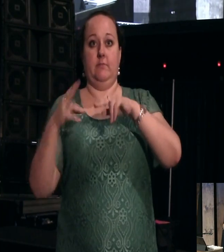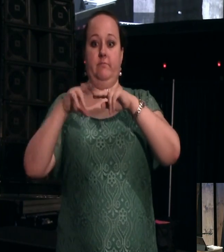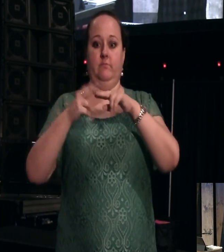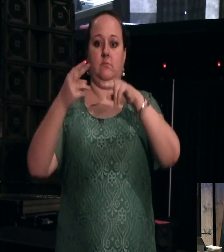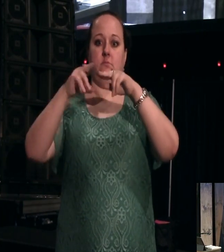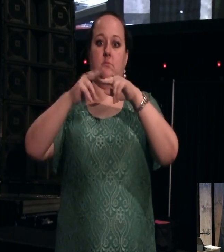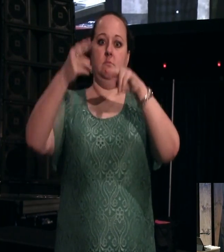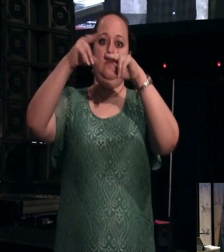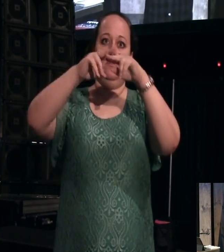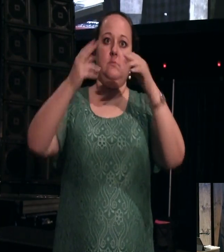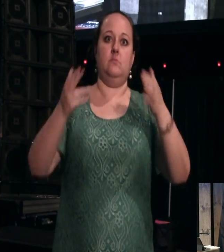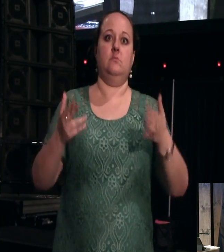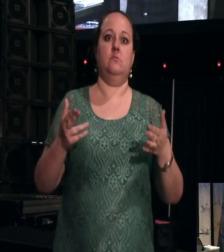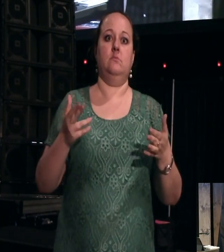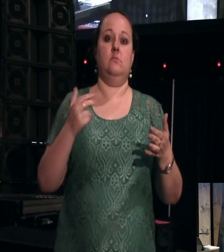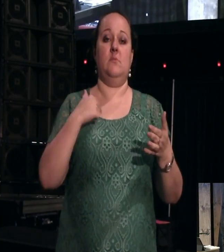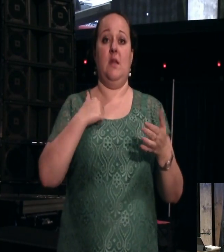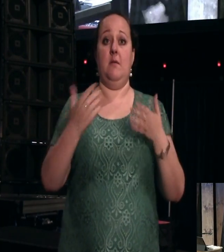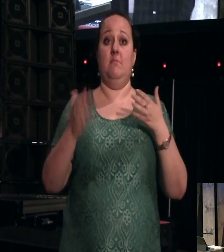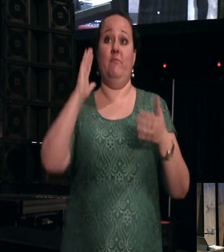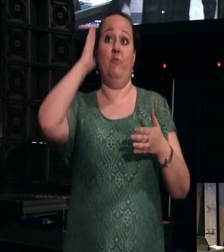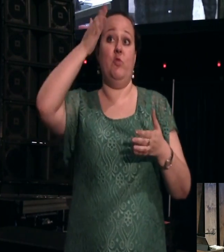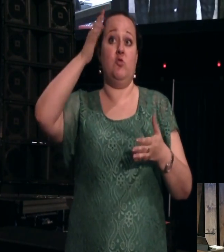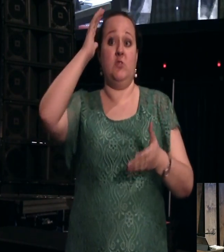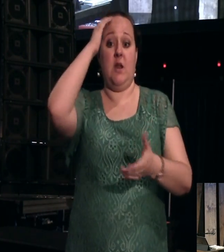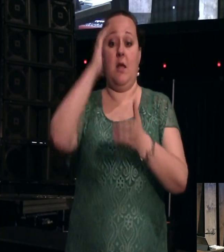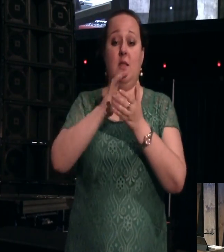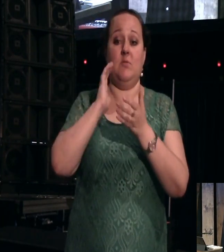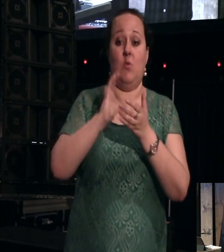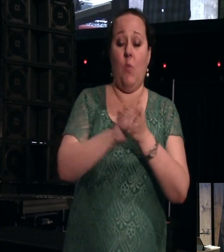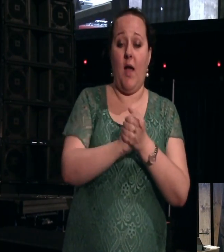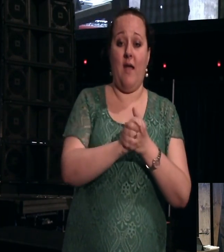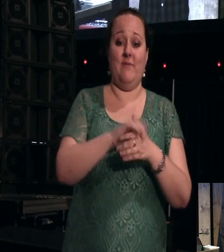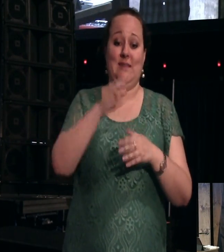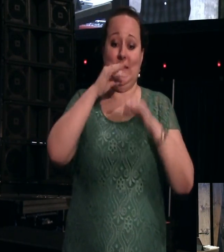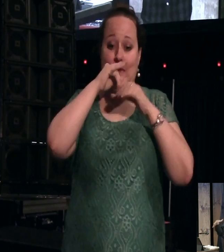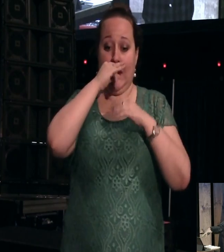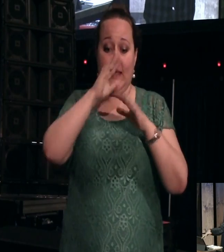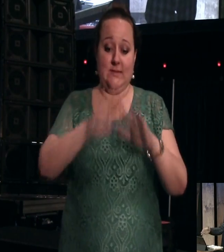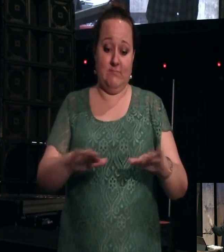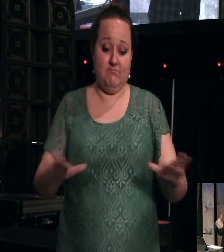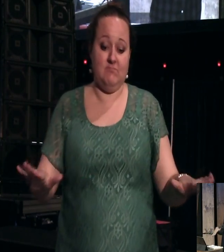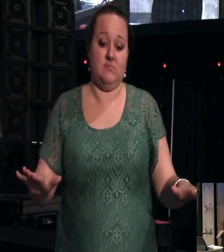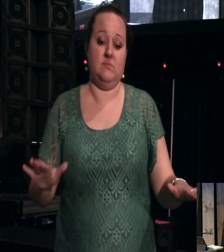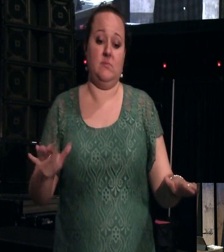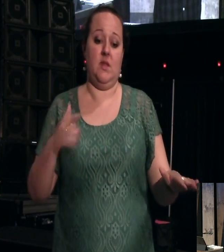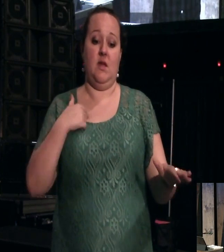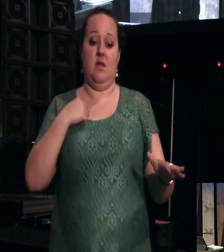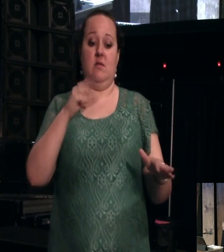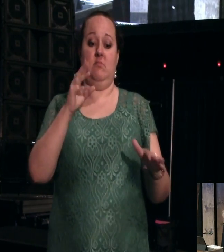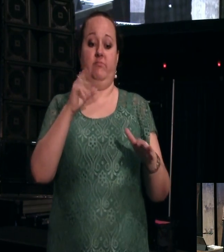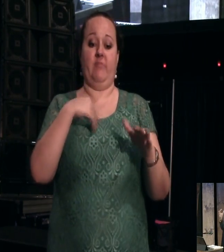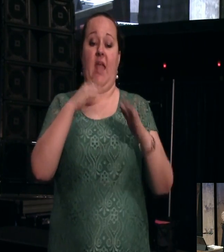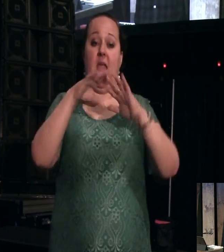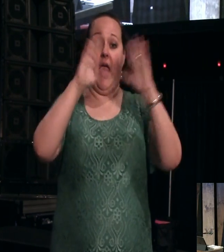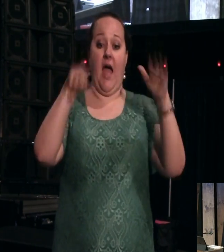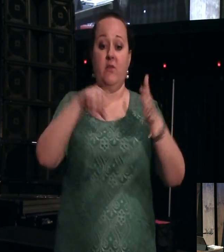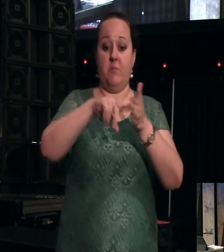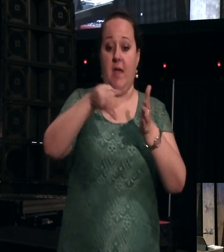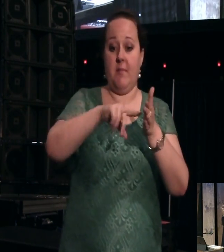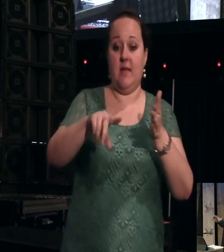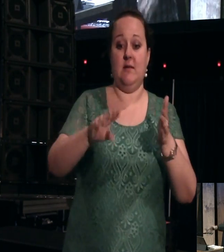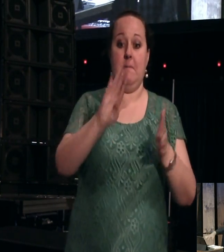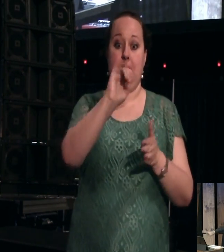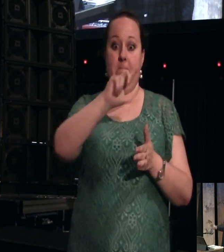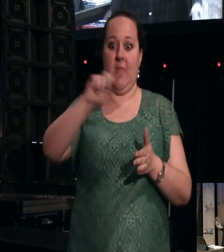to gain more responsibility. A day is coming where you might have a spouse and some kids to think about. You're going to have a mortgage